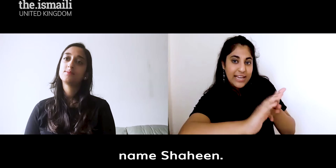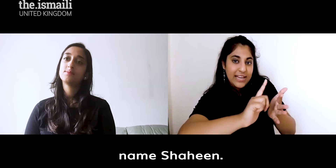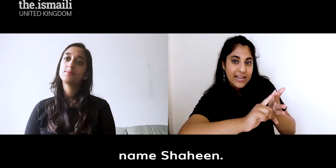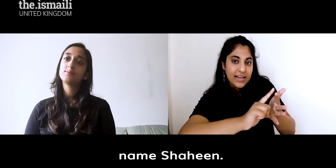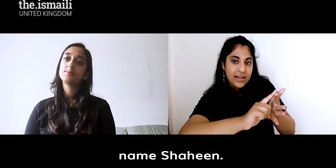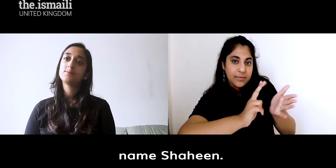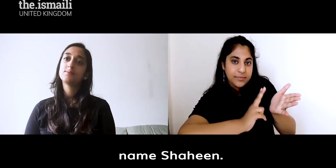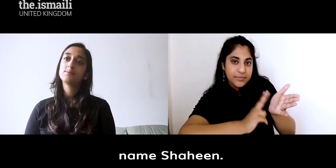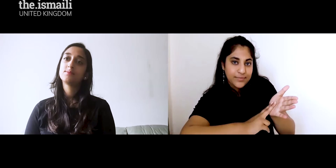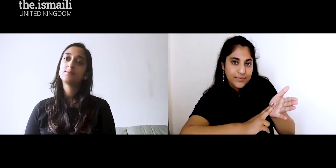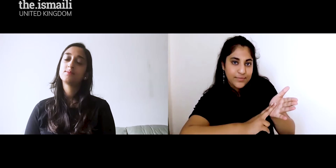Shaheen.